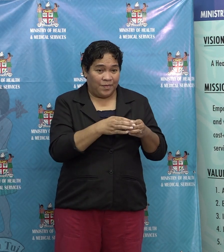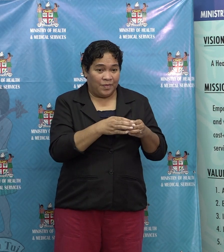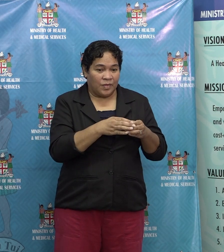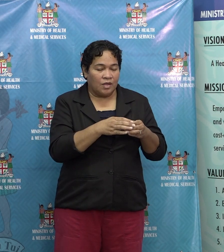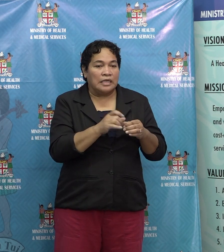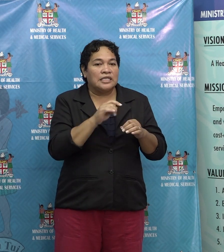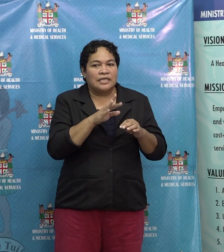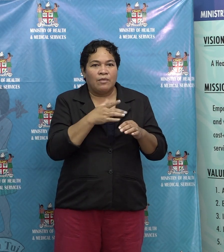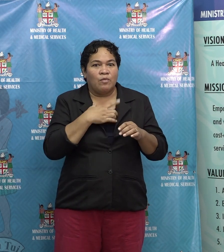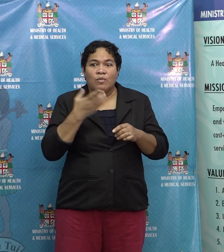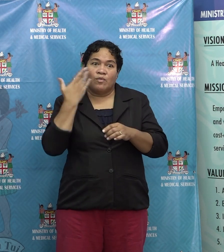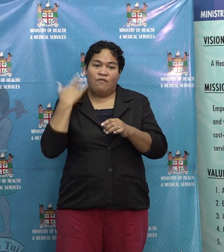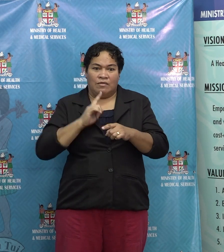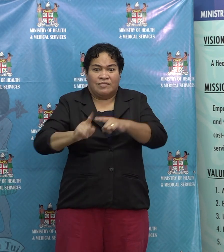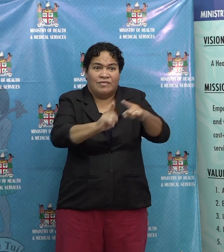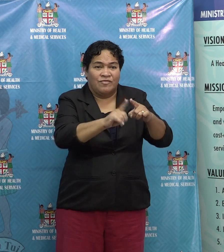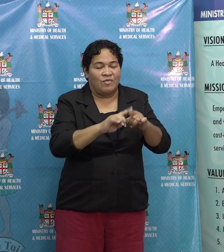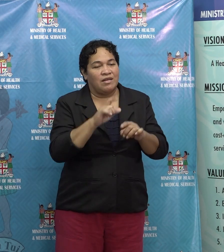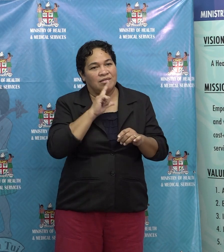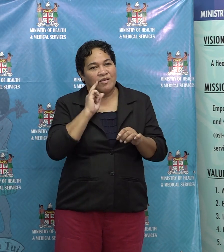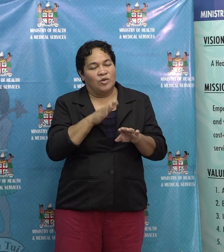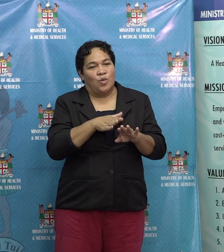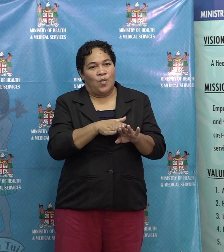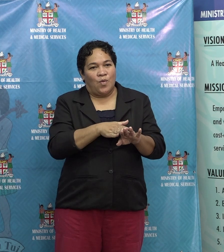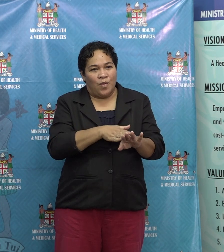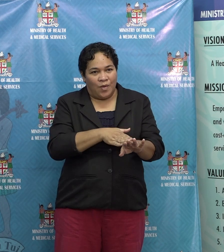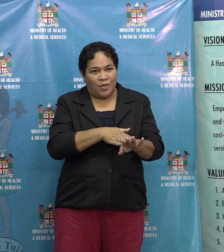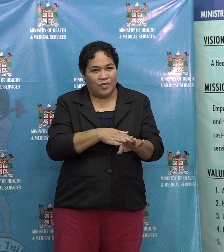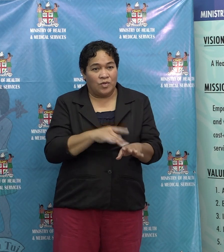also slowed down yesterday, and we a total of